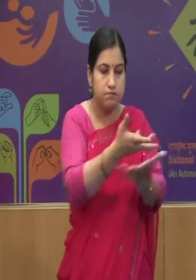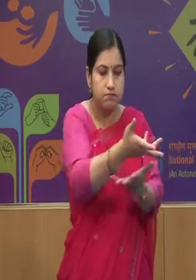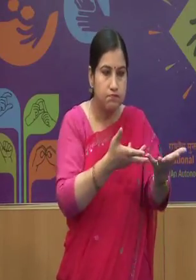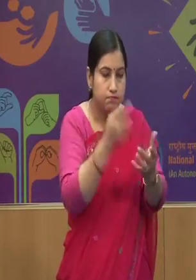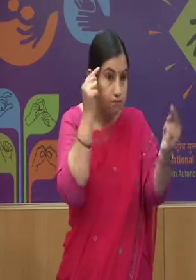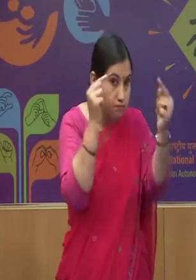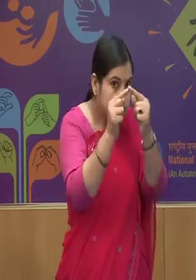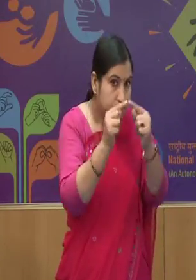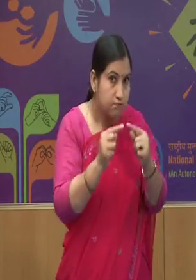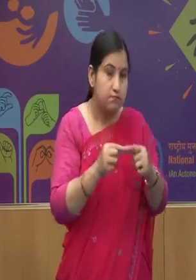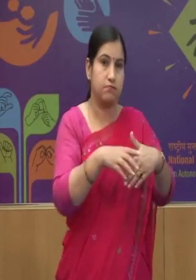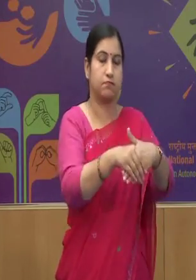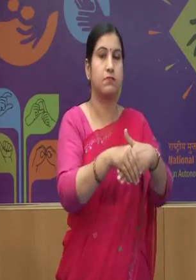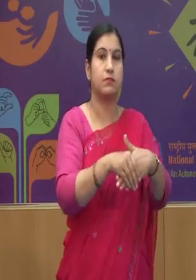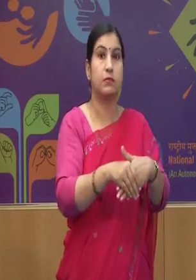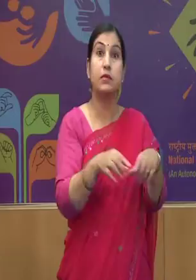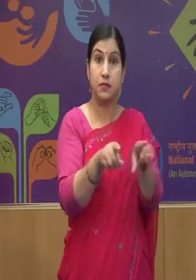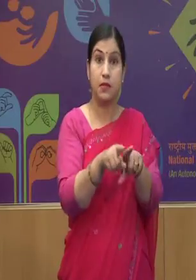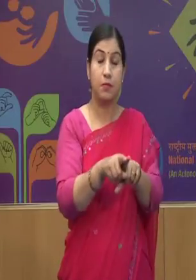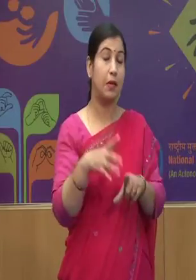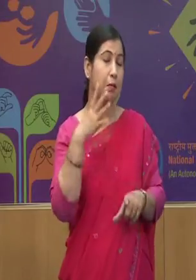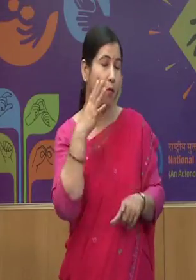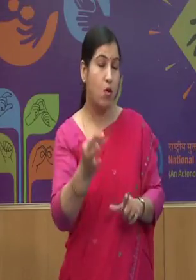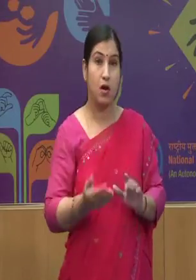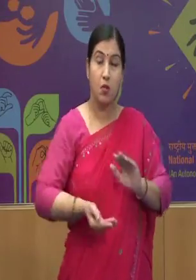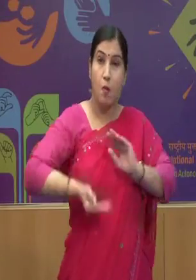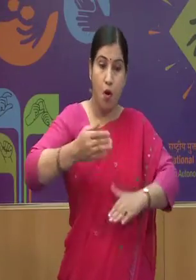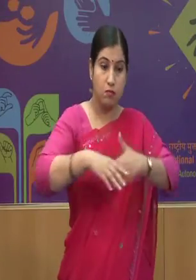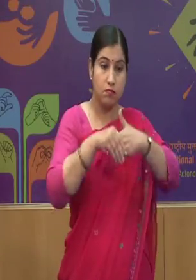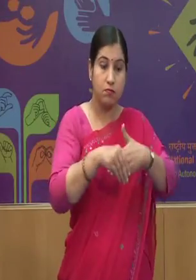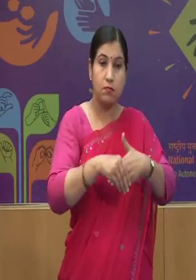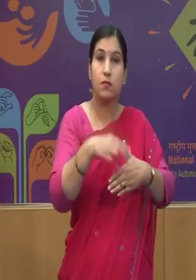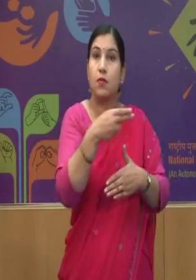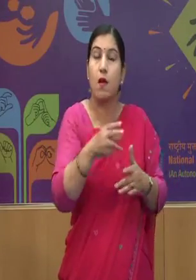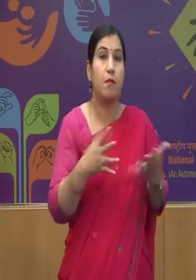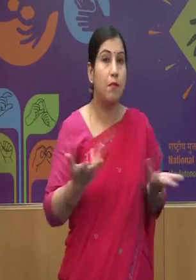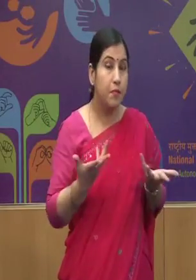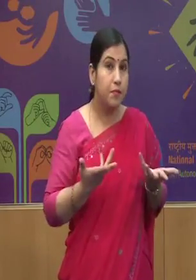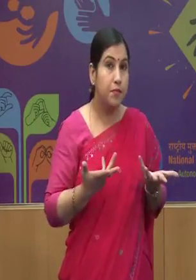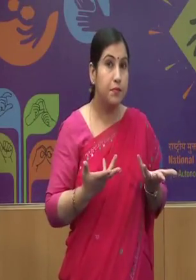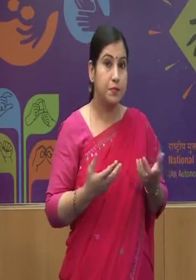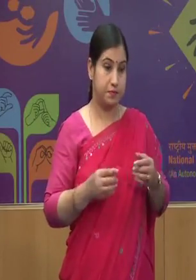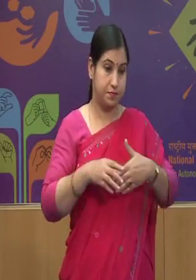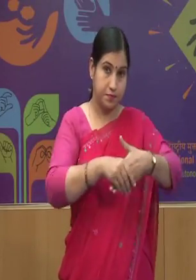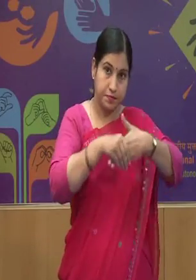and the most significant among them was the Treaty